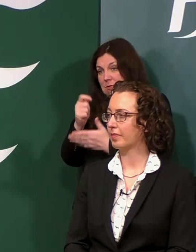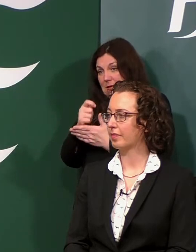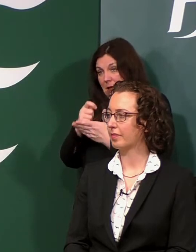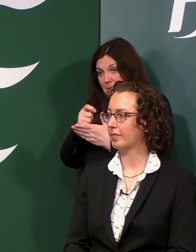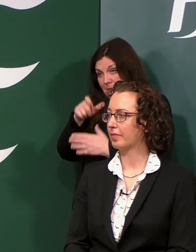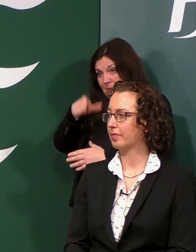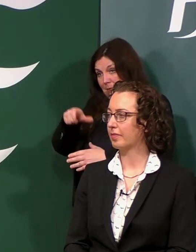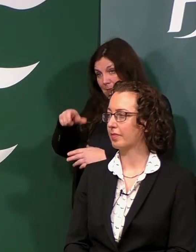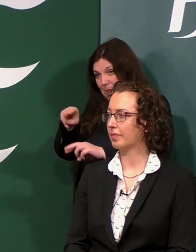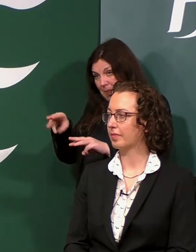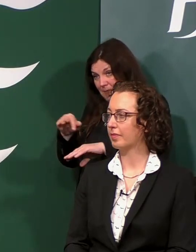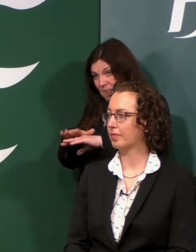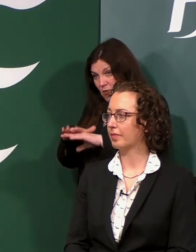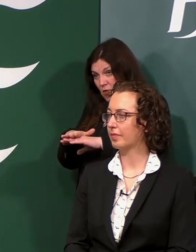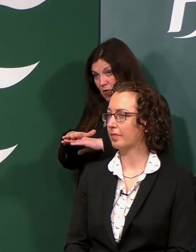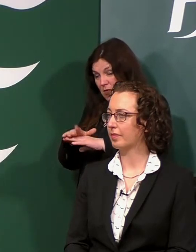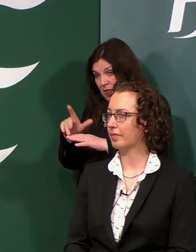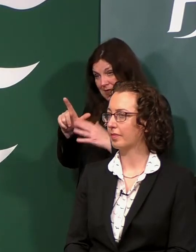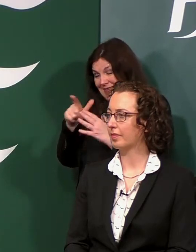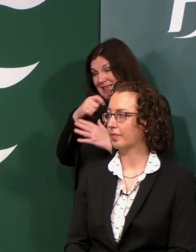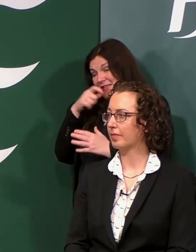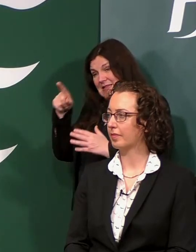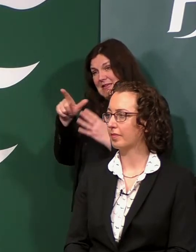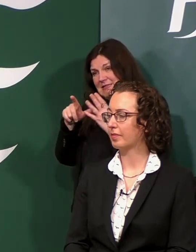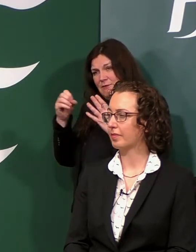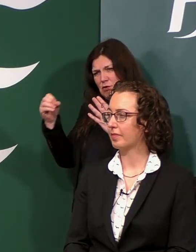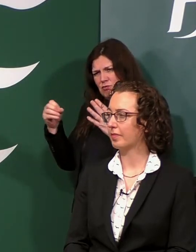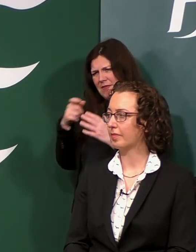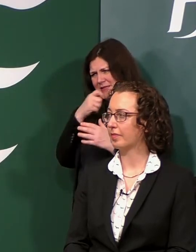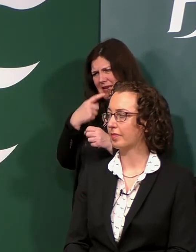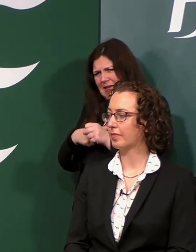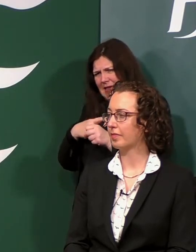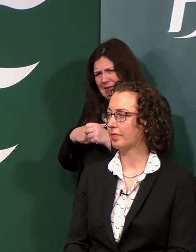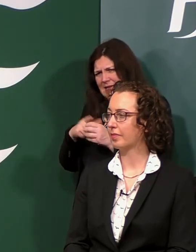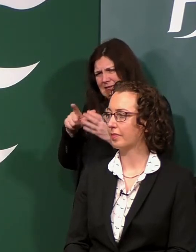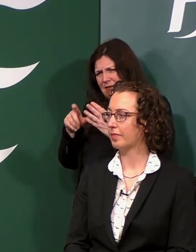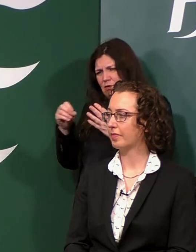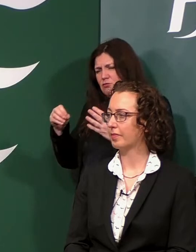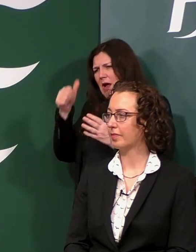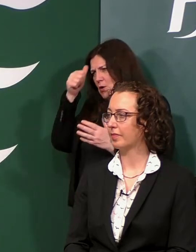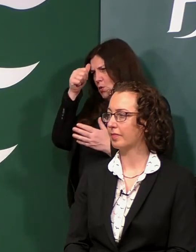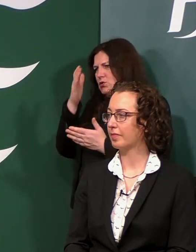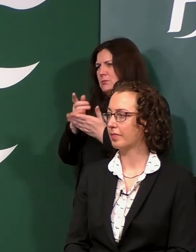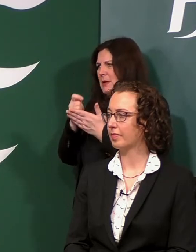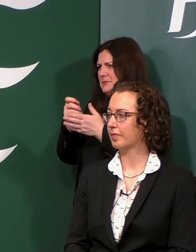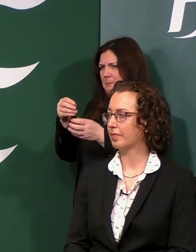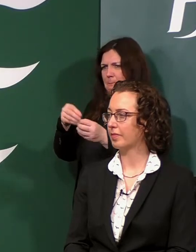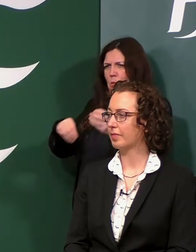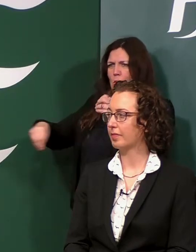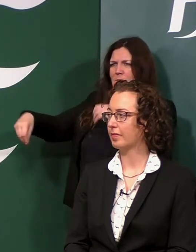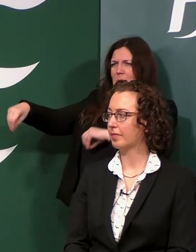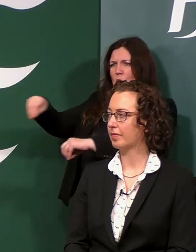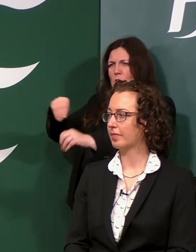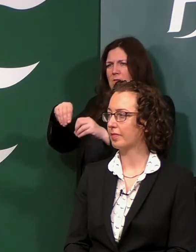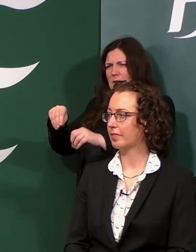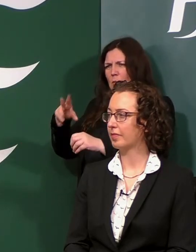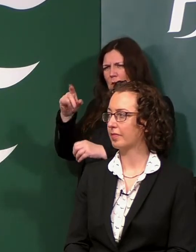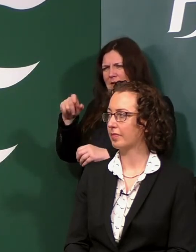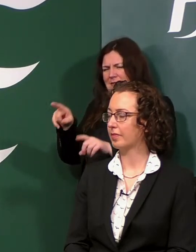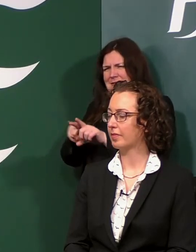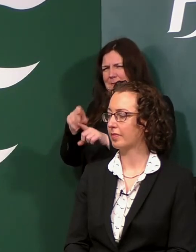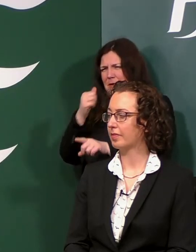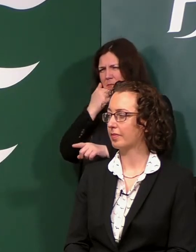told me 700. And when I asked again this week, it was also 700. So I know you're redeploying people, but why has that 700 number remained static for 2